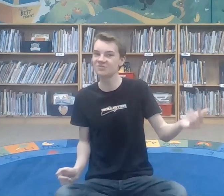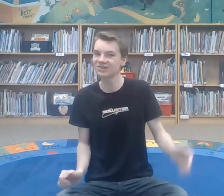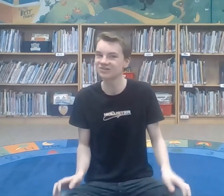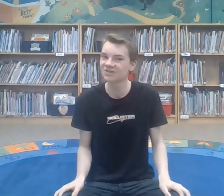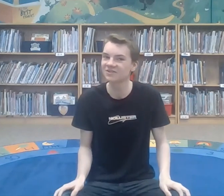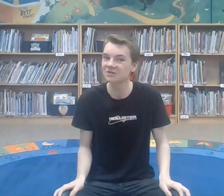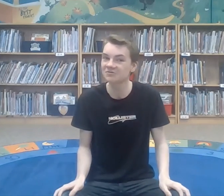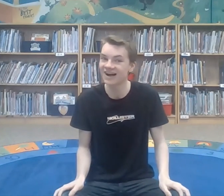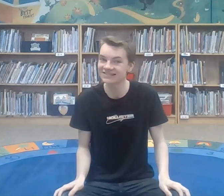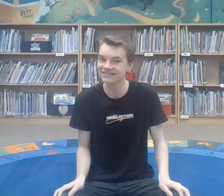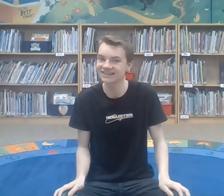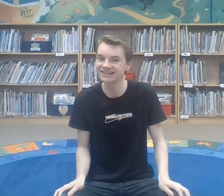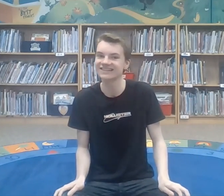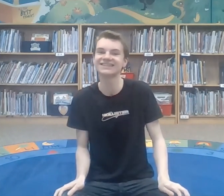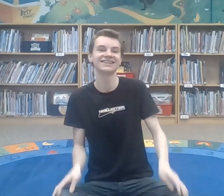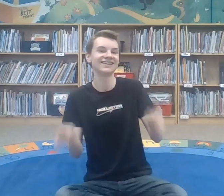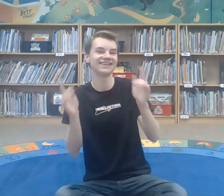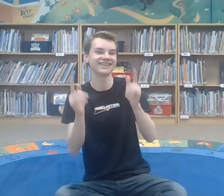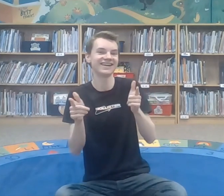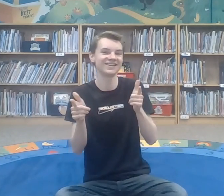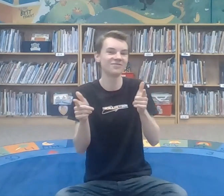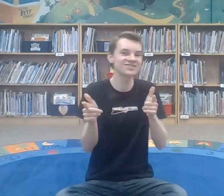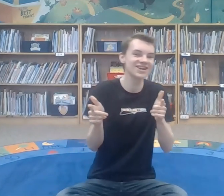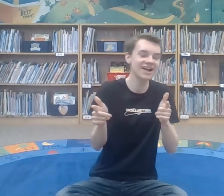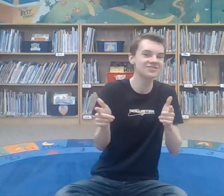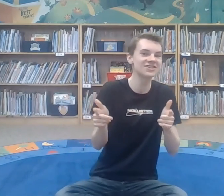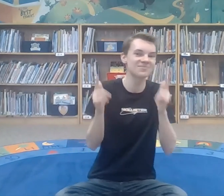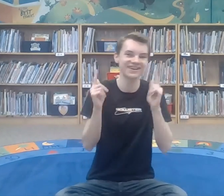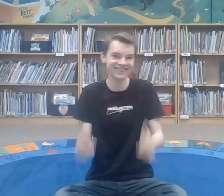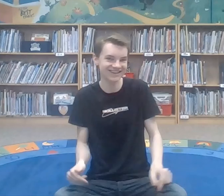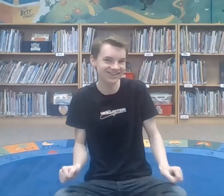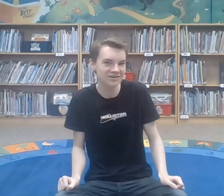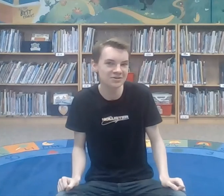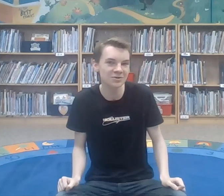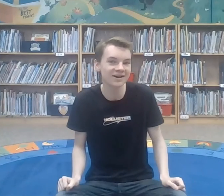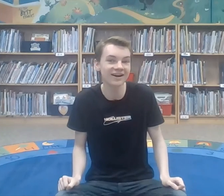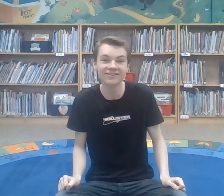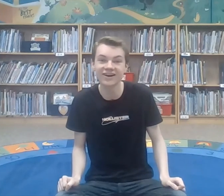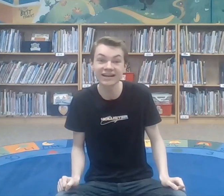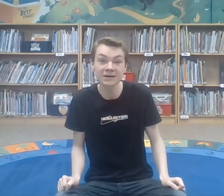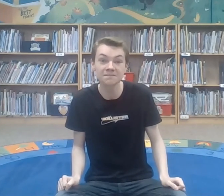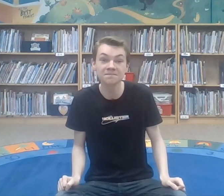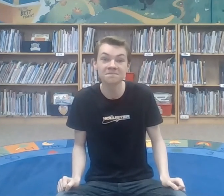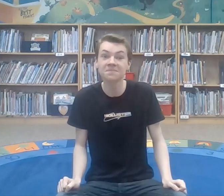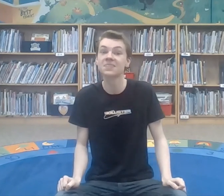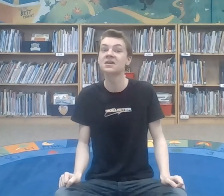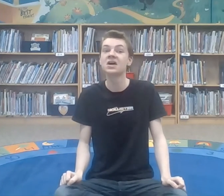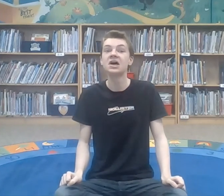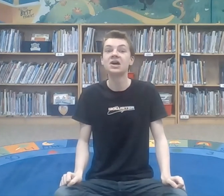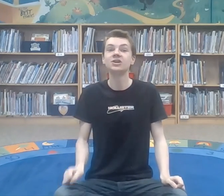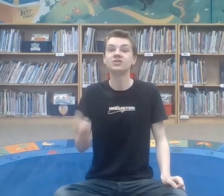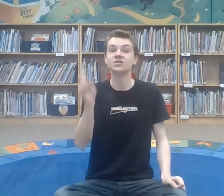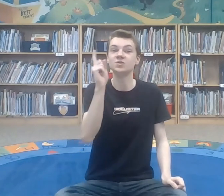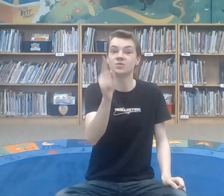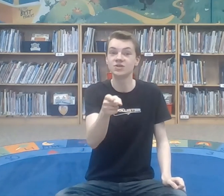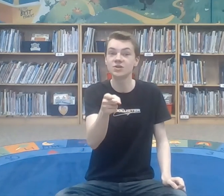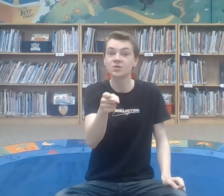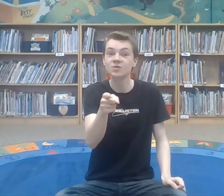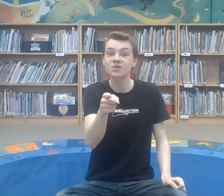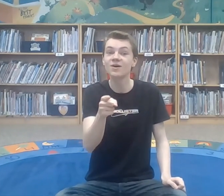we could do it a little faster? It'll be challenging, but I think you can do it. Are you ready? Do you know